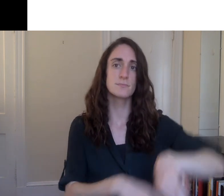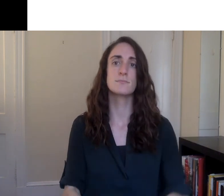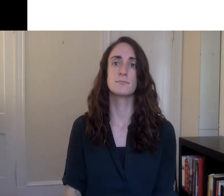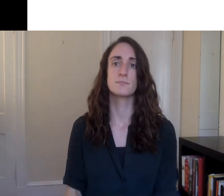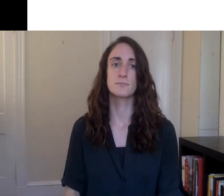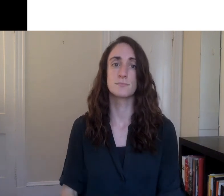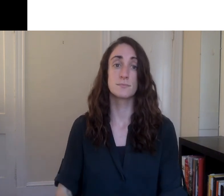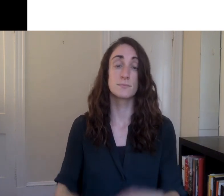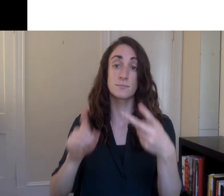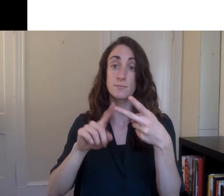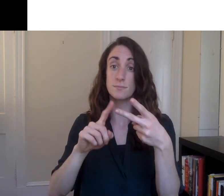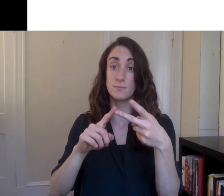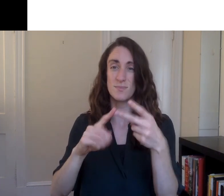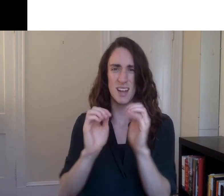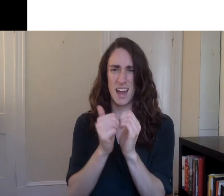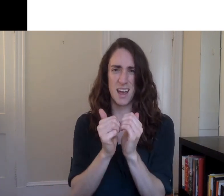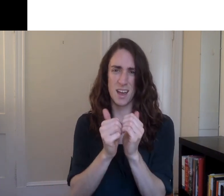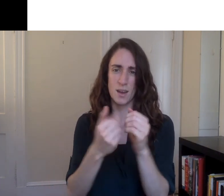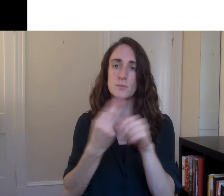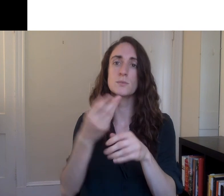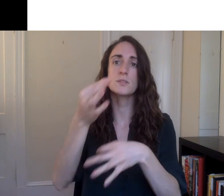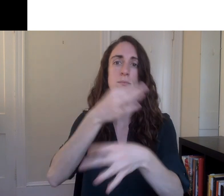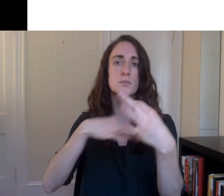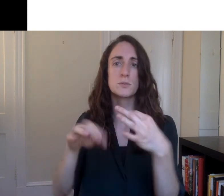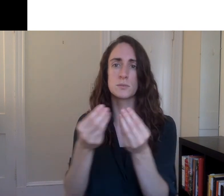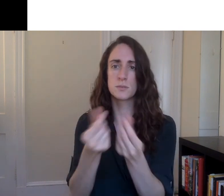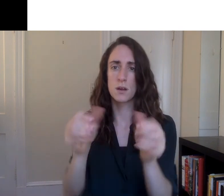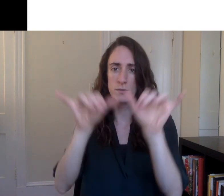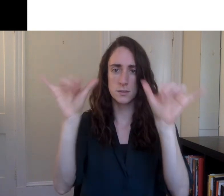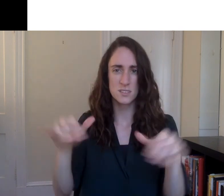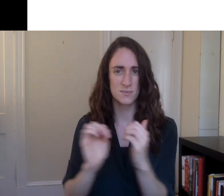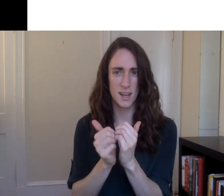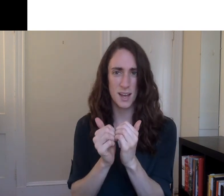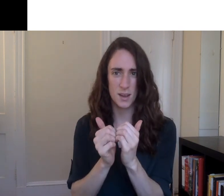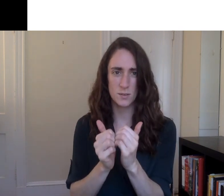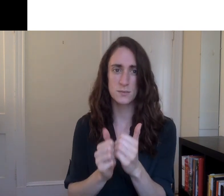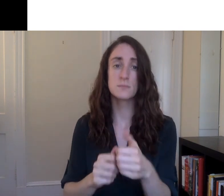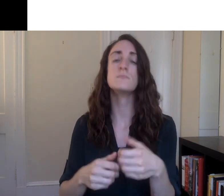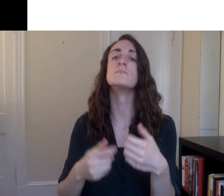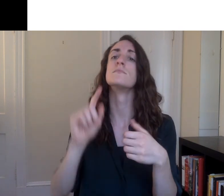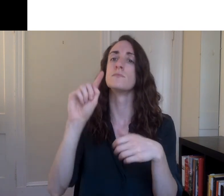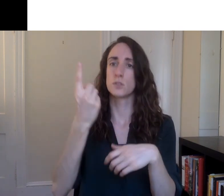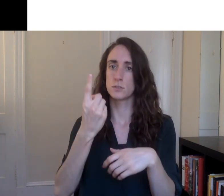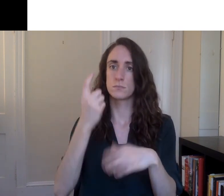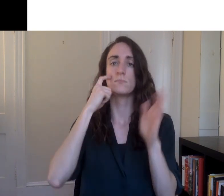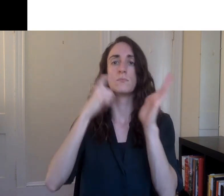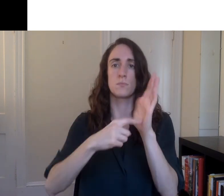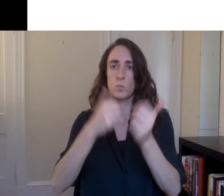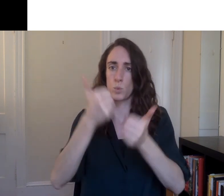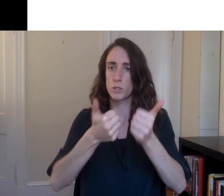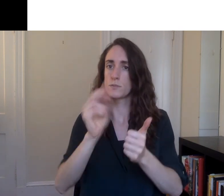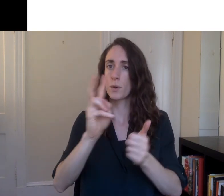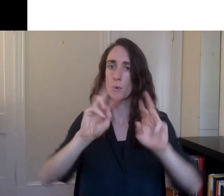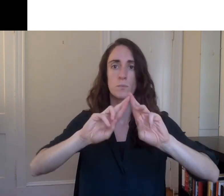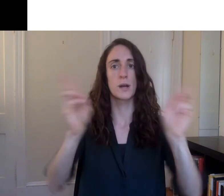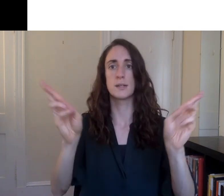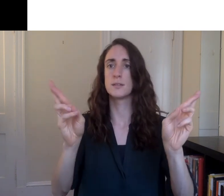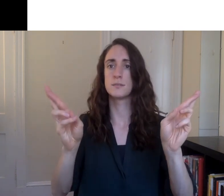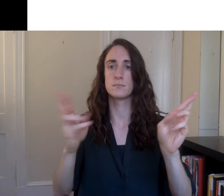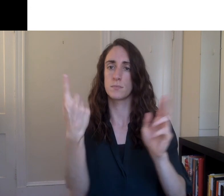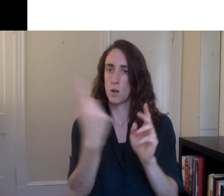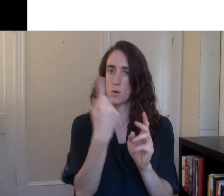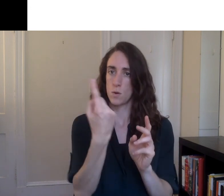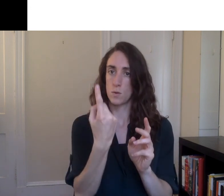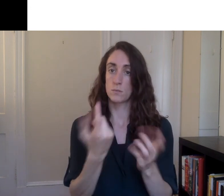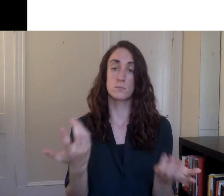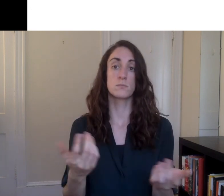at all. And second, how do we use the substitution method to solve a system? So first, identify which variable is already